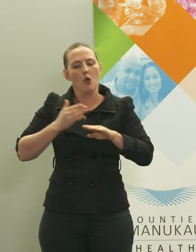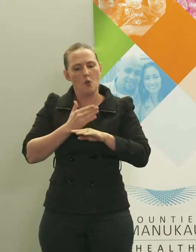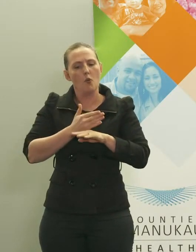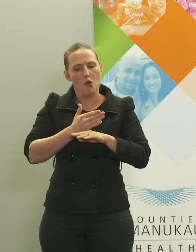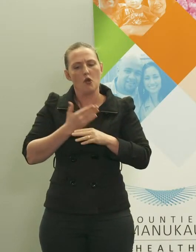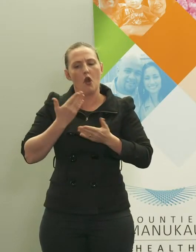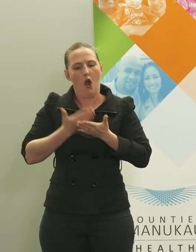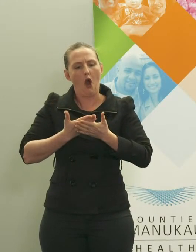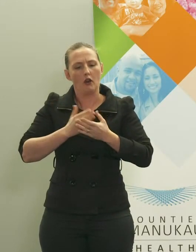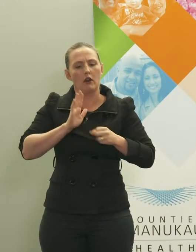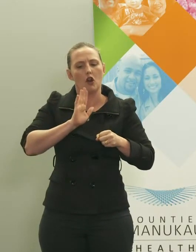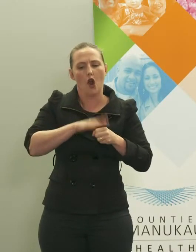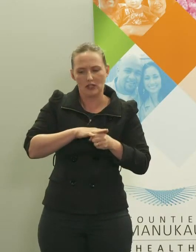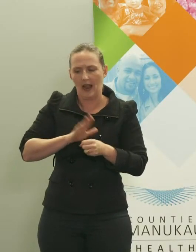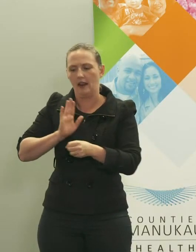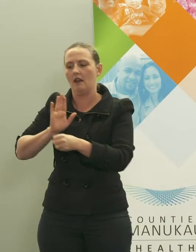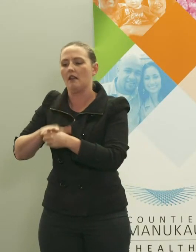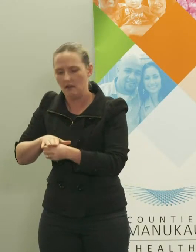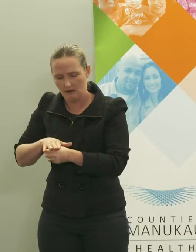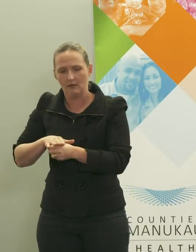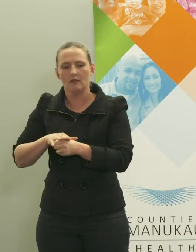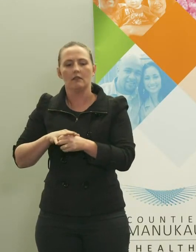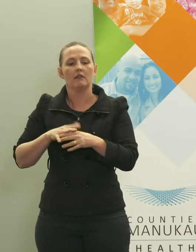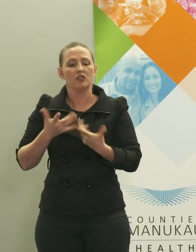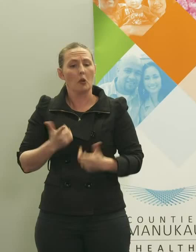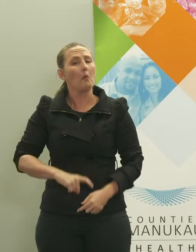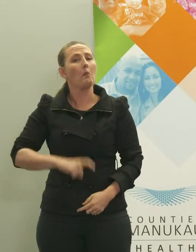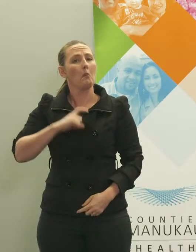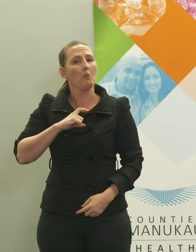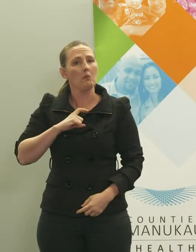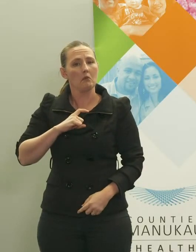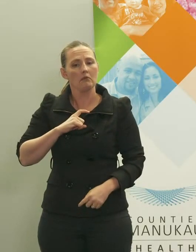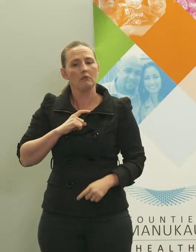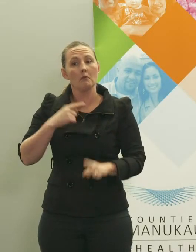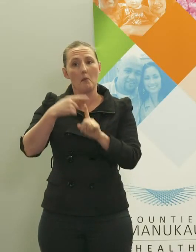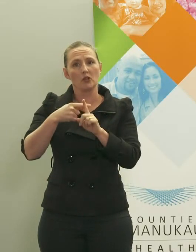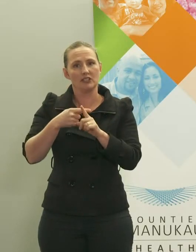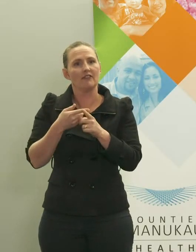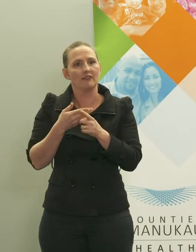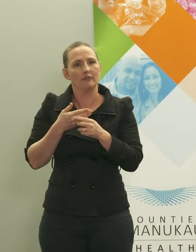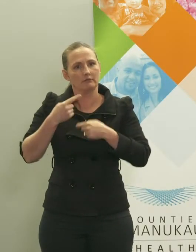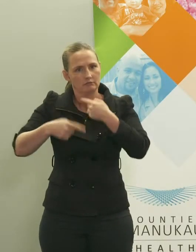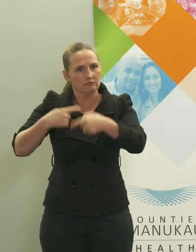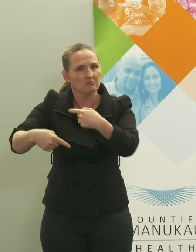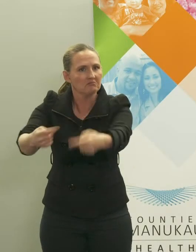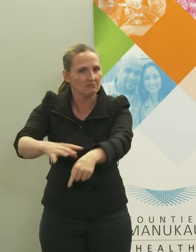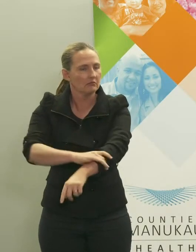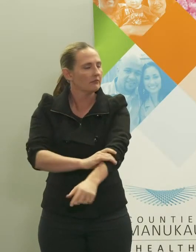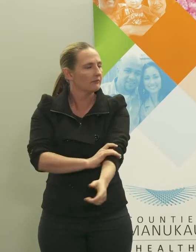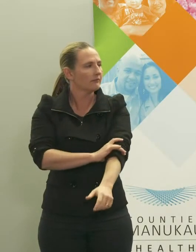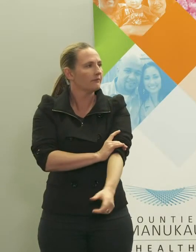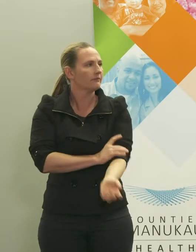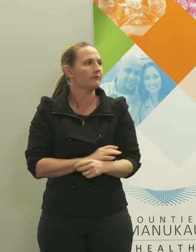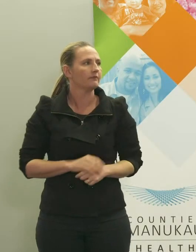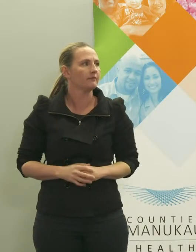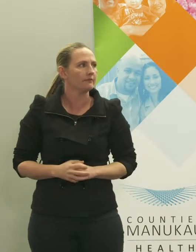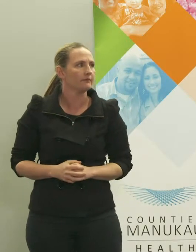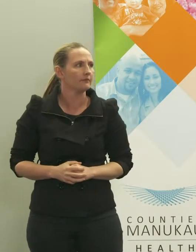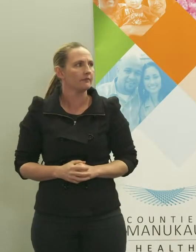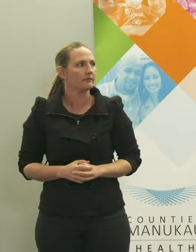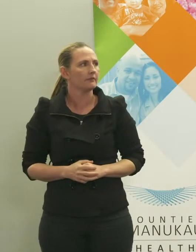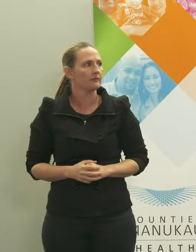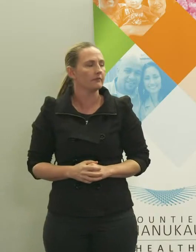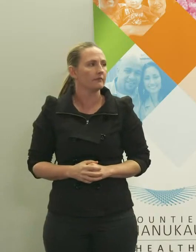contained, and so we have confidence that the general direction is positive. But we do, just to say, we would expect to